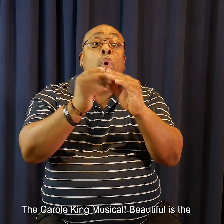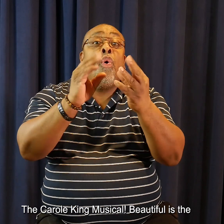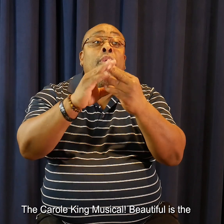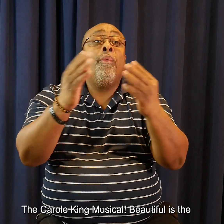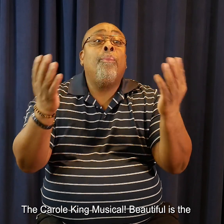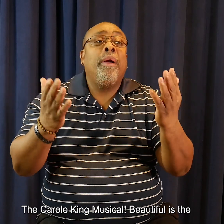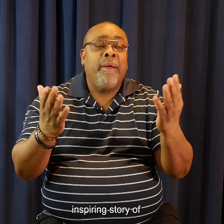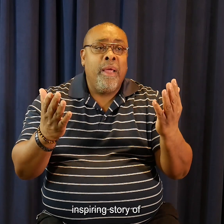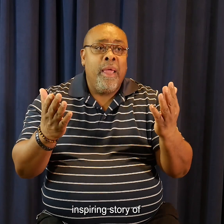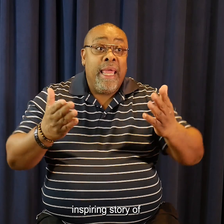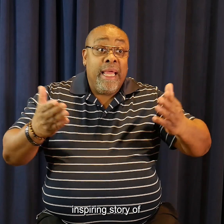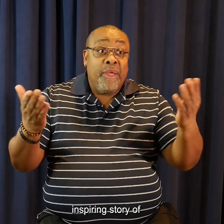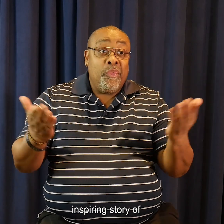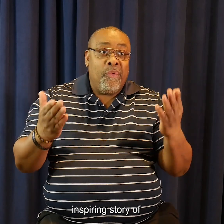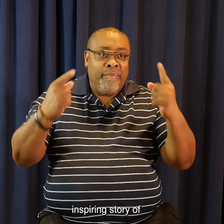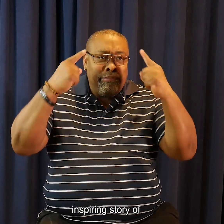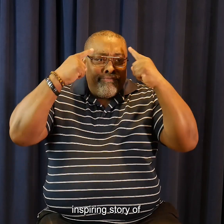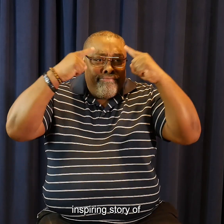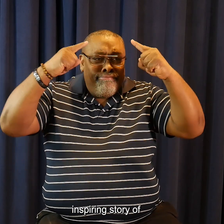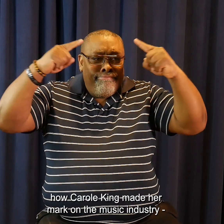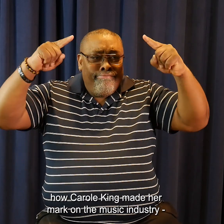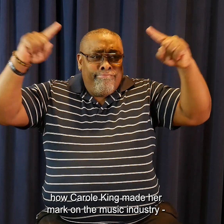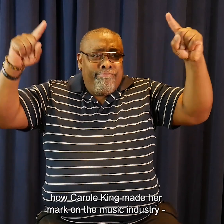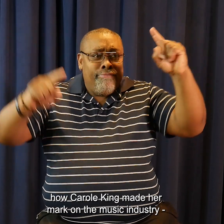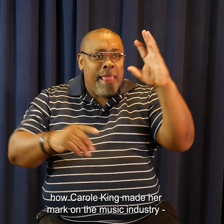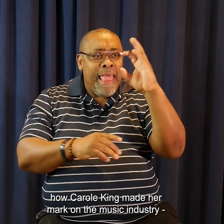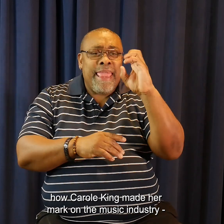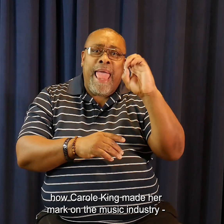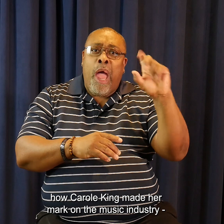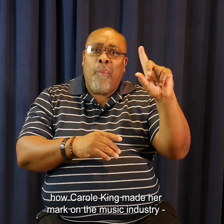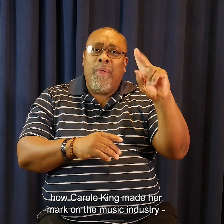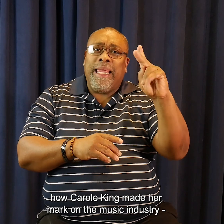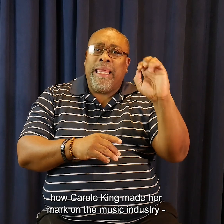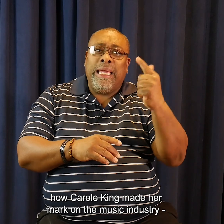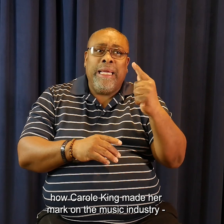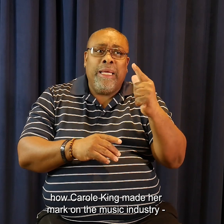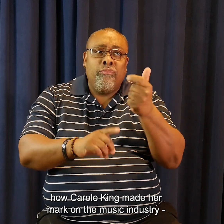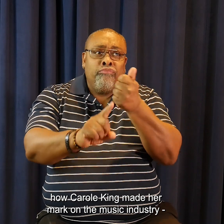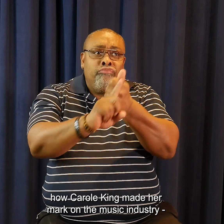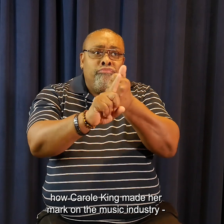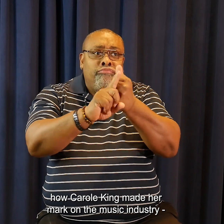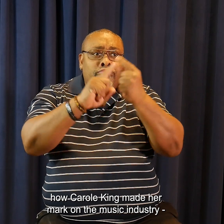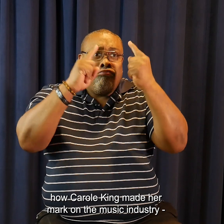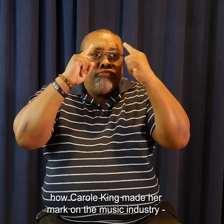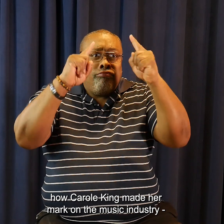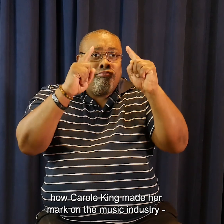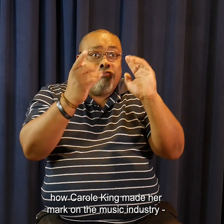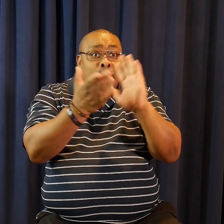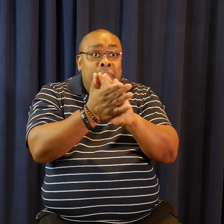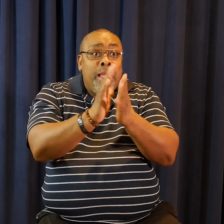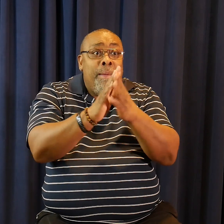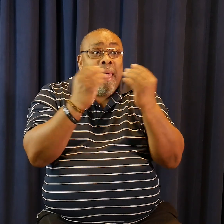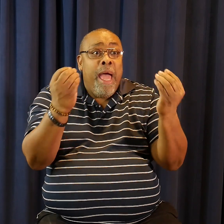Beautiful is the inspiring story of how Carole King made her mark on the music industry